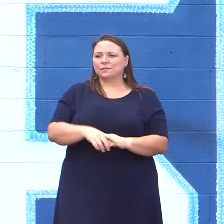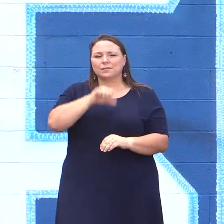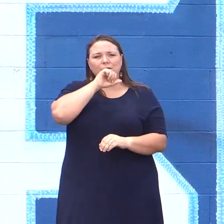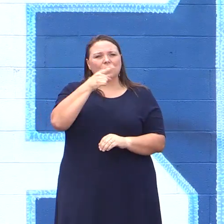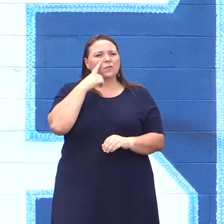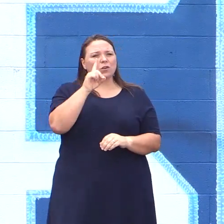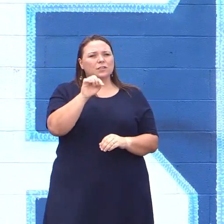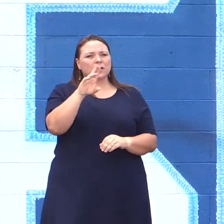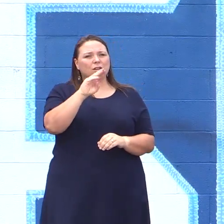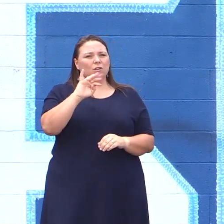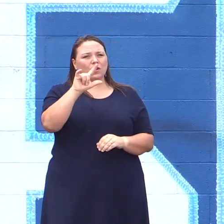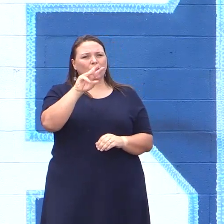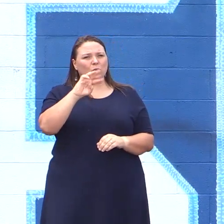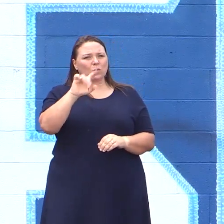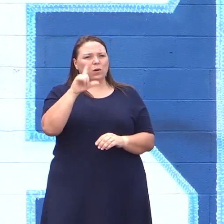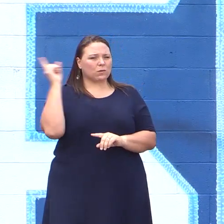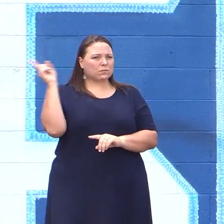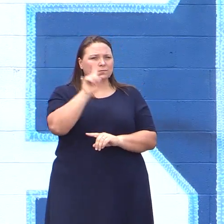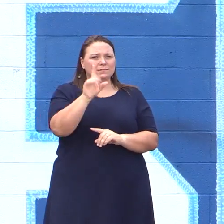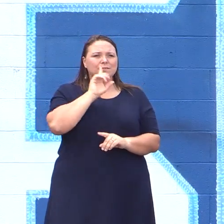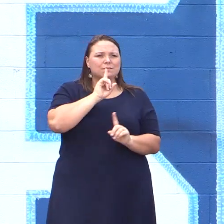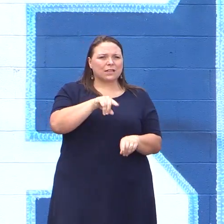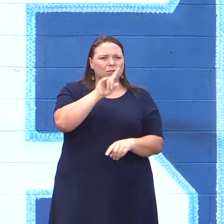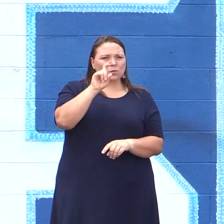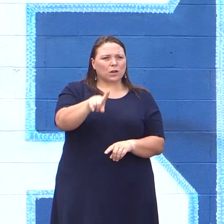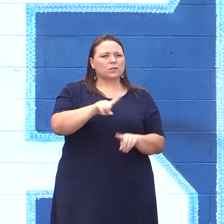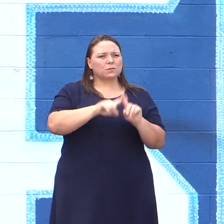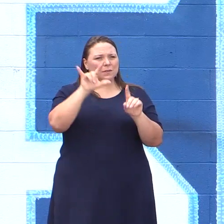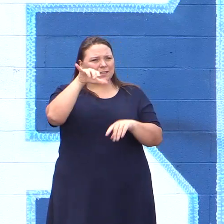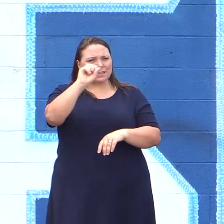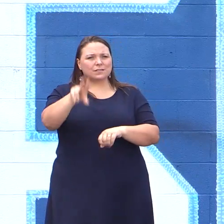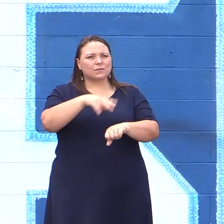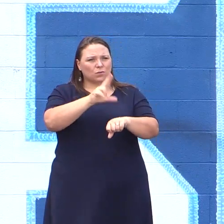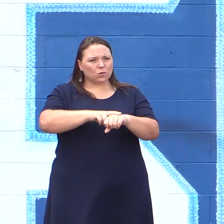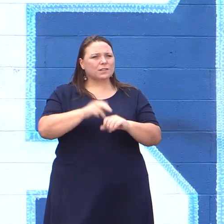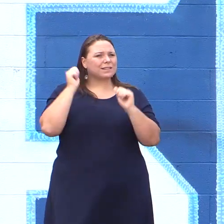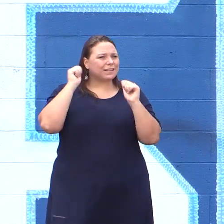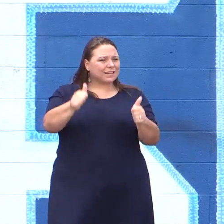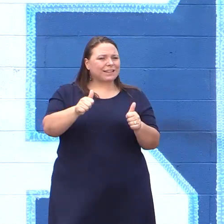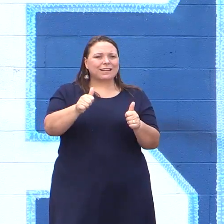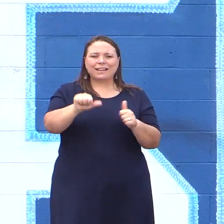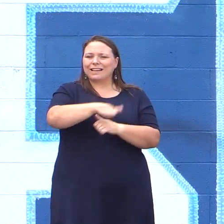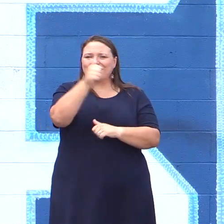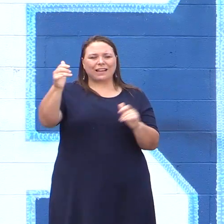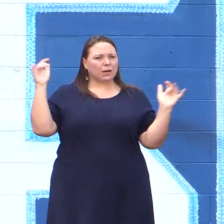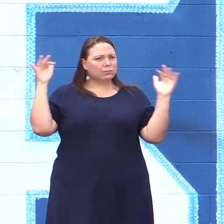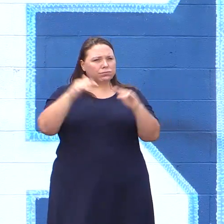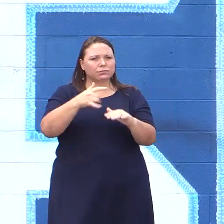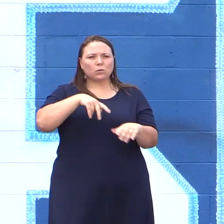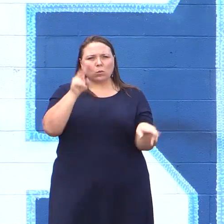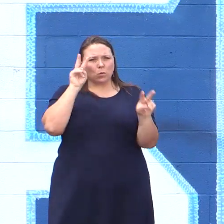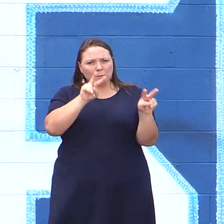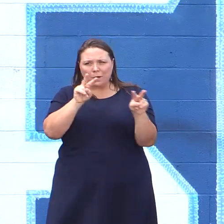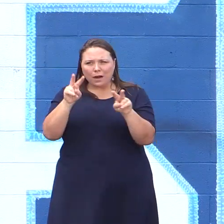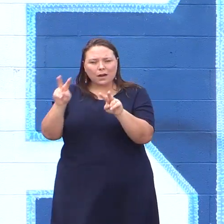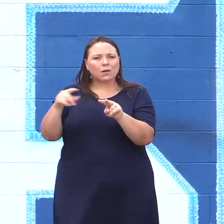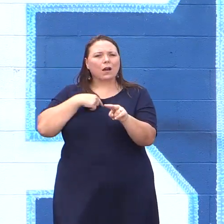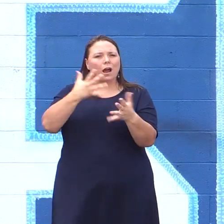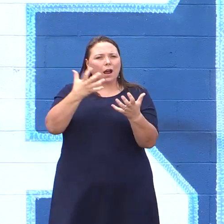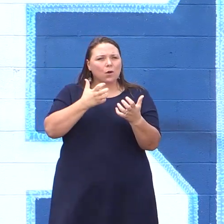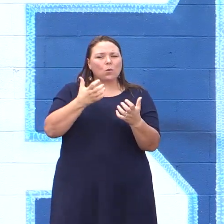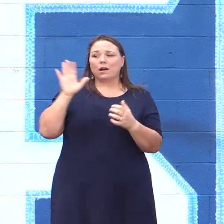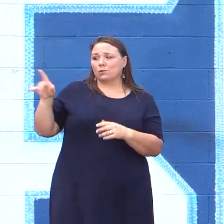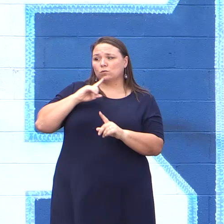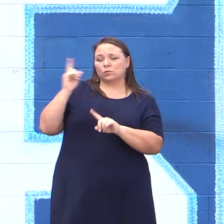for Dr. Caldwell to come and answer that. Yes, of course. Any large event we're going to be monitoring. I'd like his